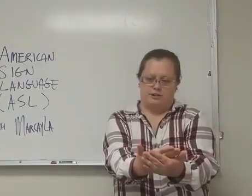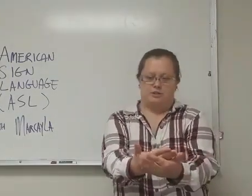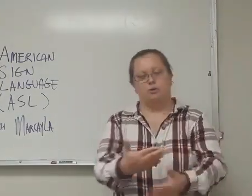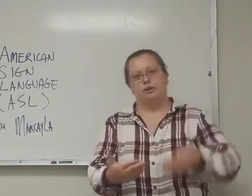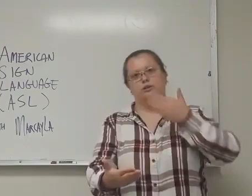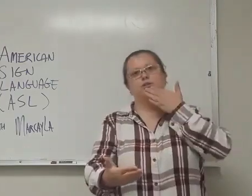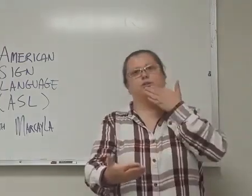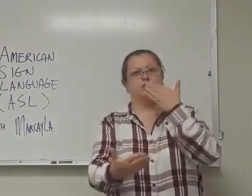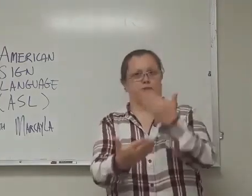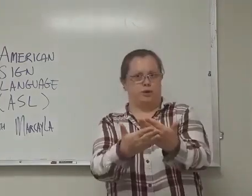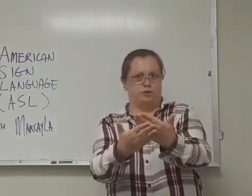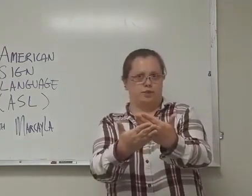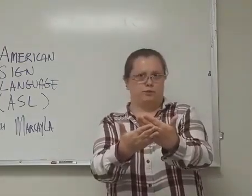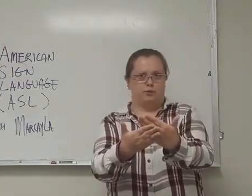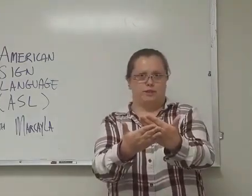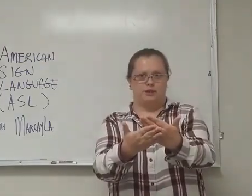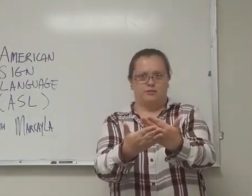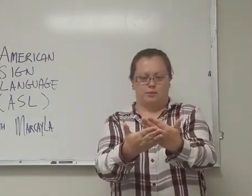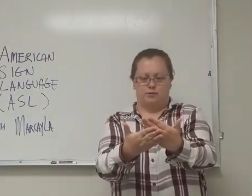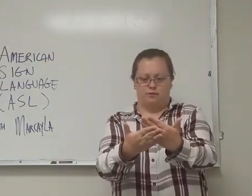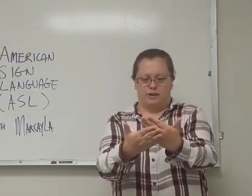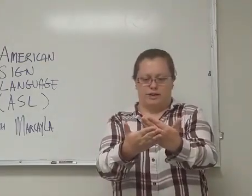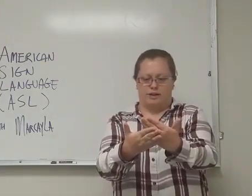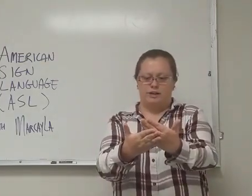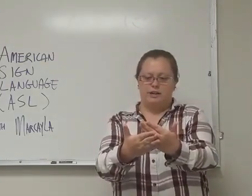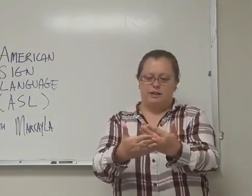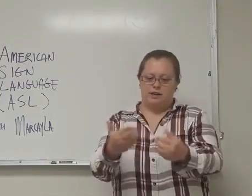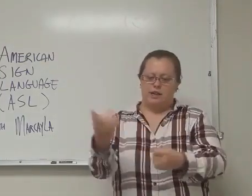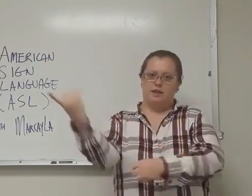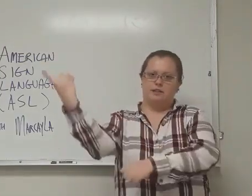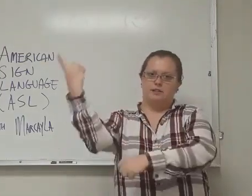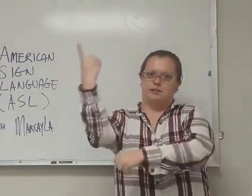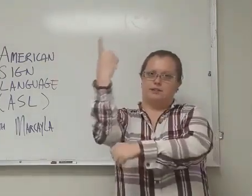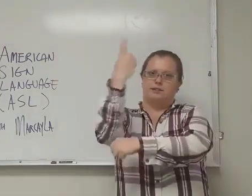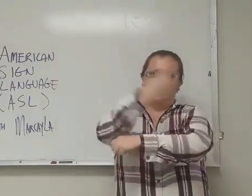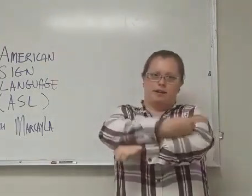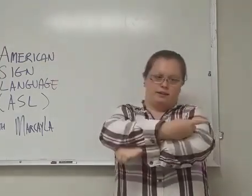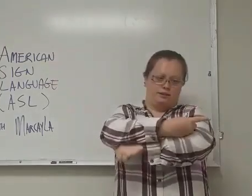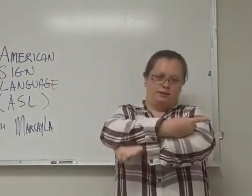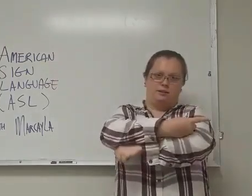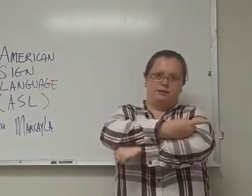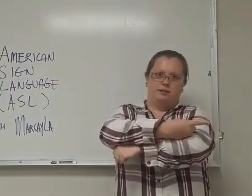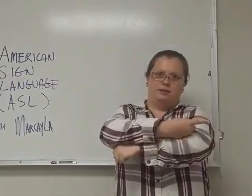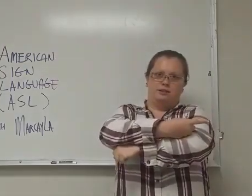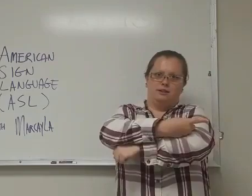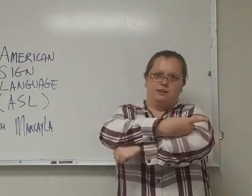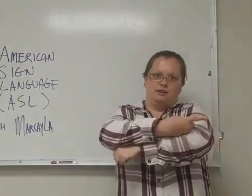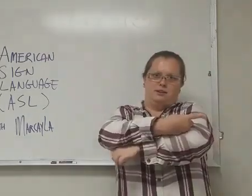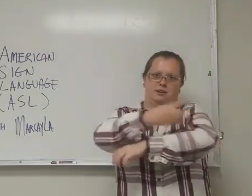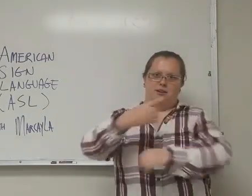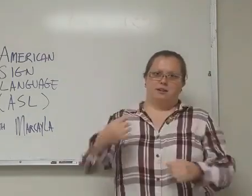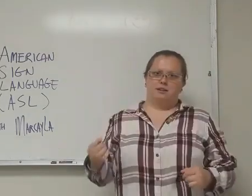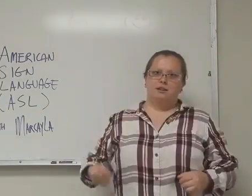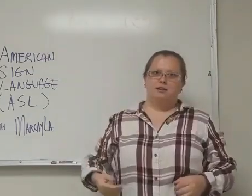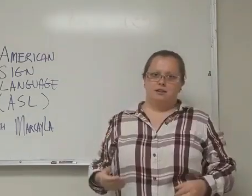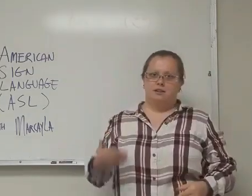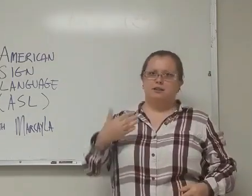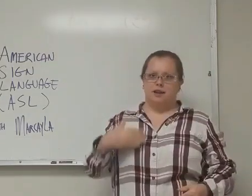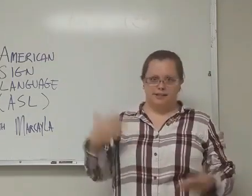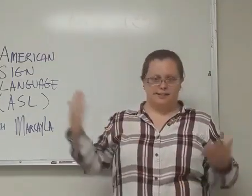or you can do it this way, whichever way is comfortable for you, and then day. It's like a clock.